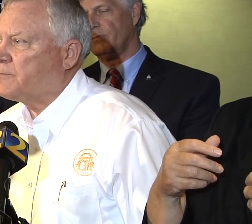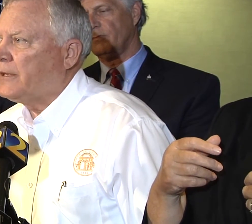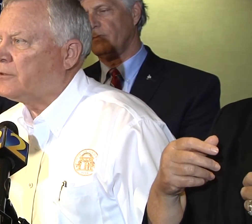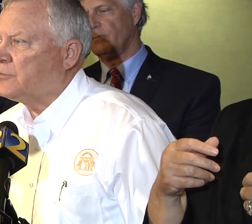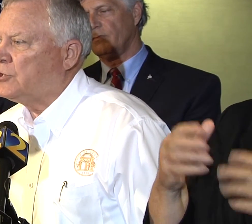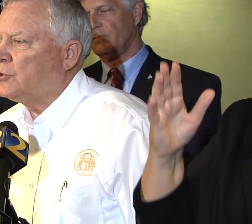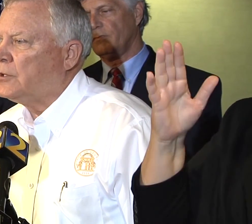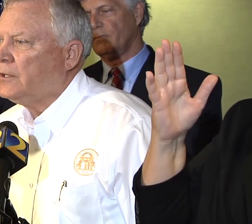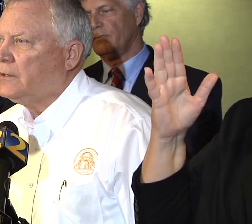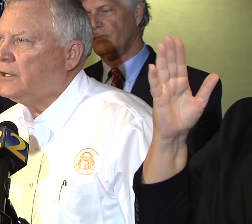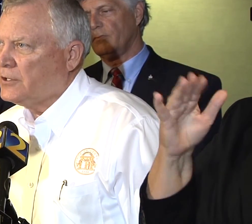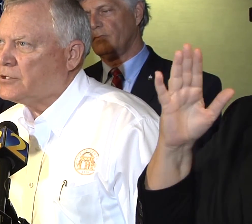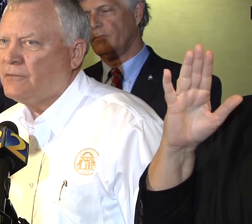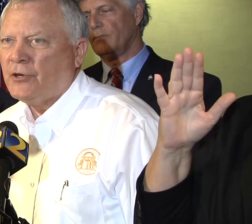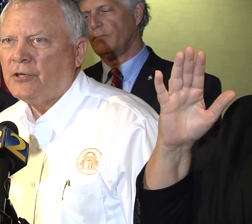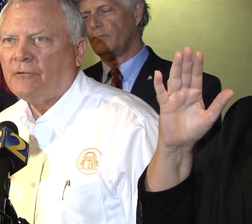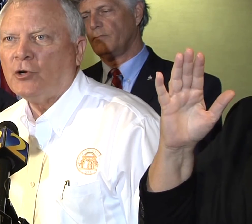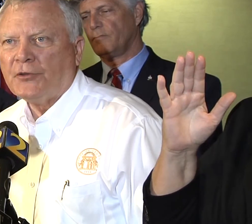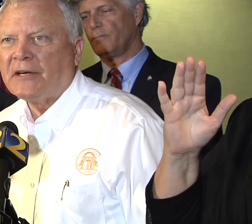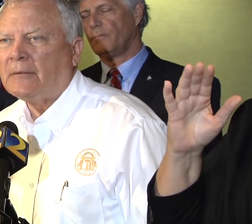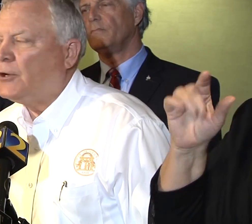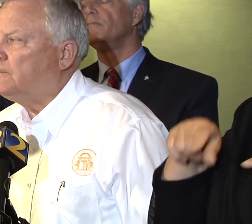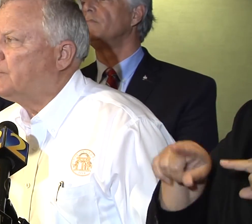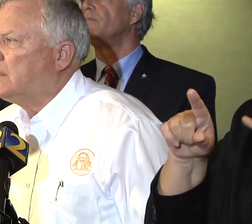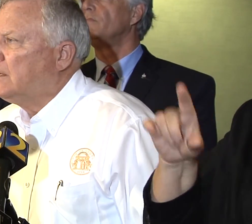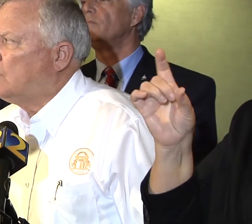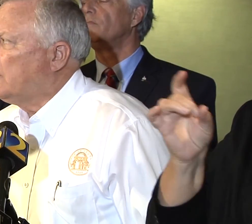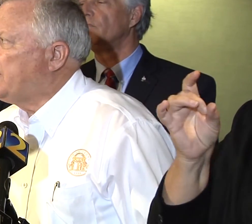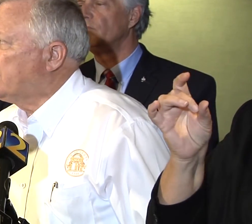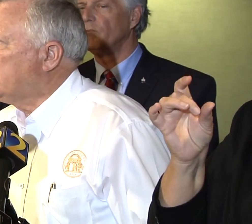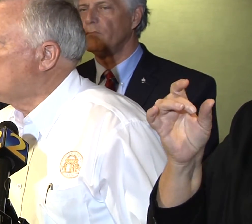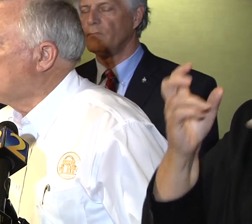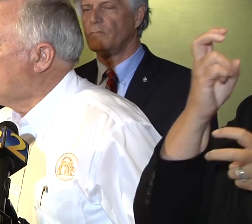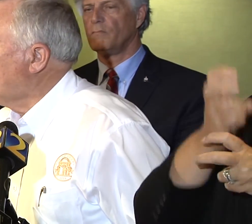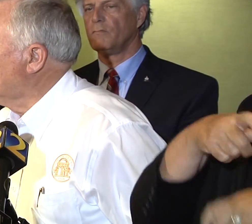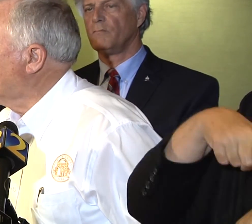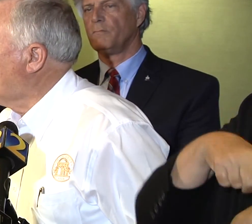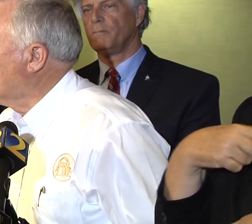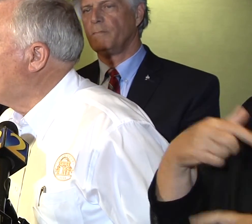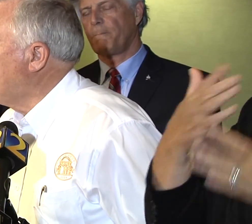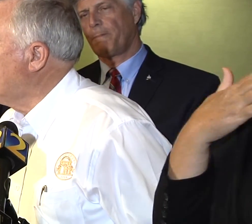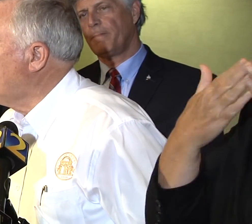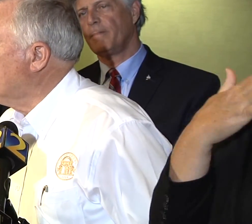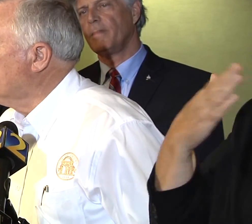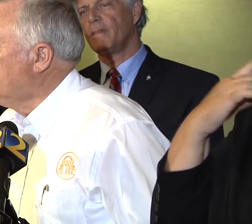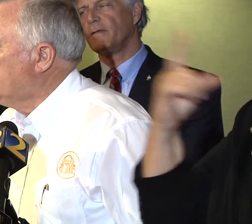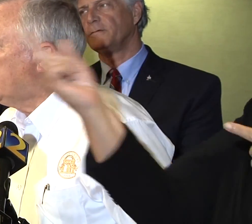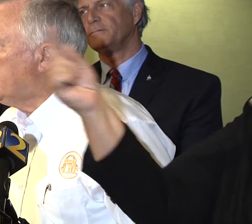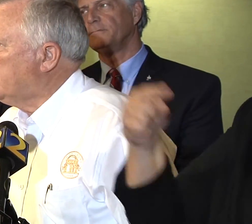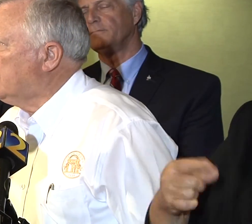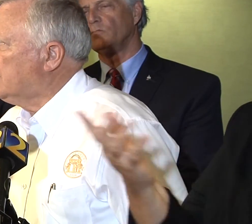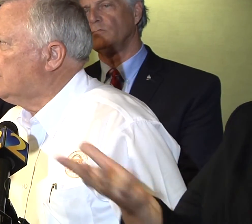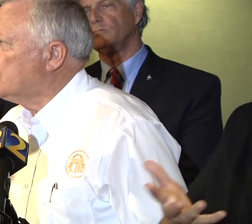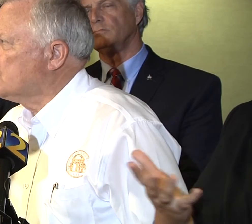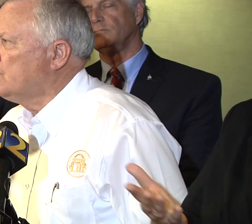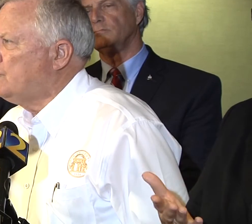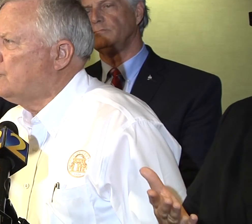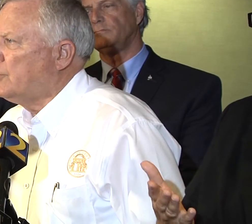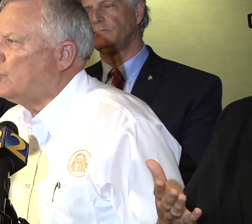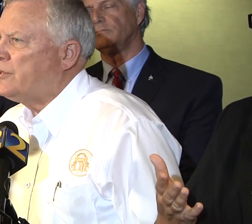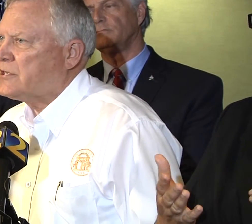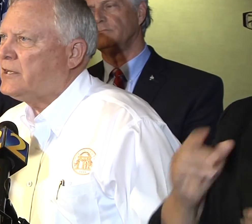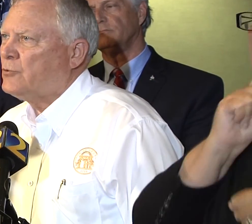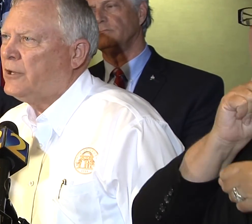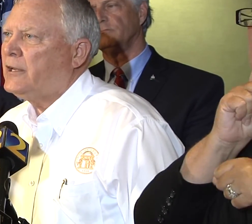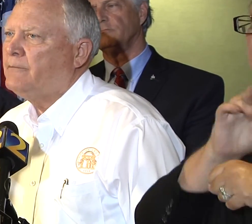hopefully expect them to do in this very difficult time, though. Well, let me thank you all for being here and assure you